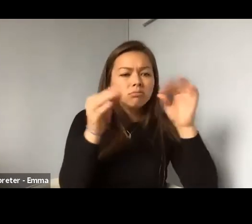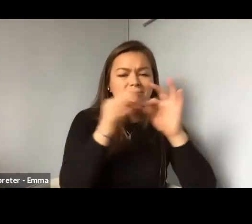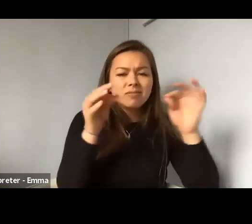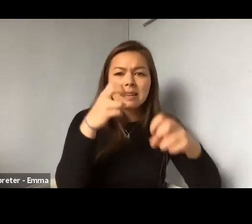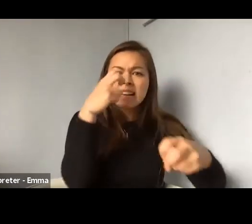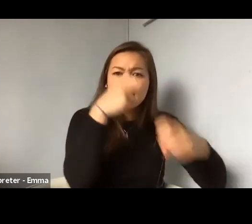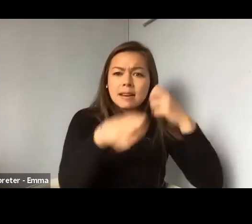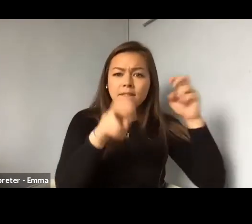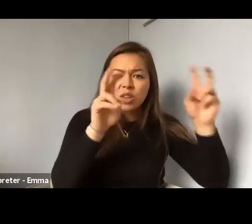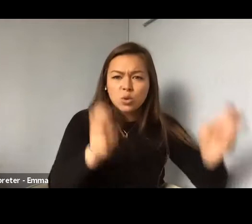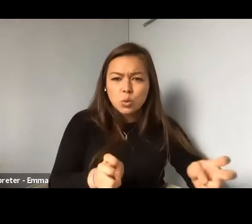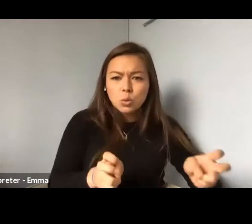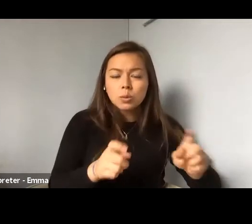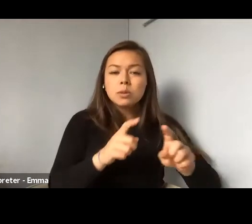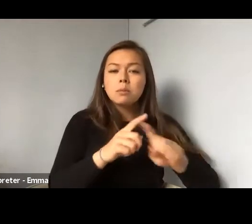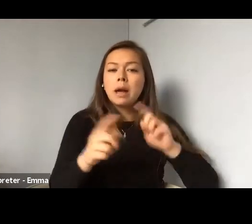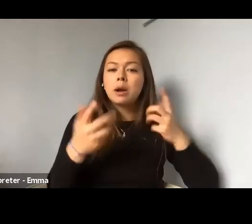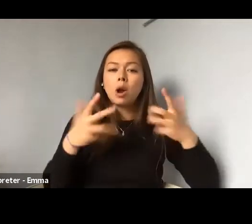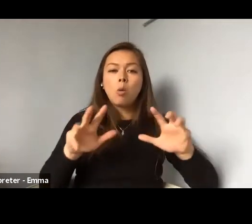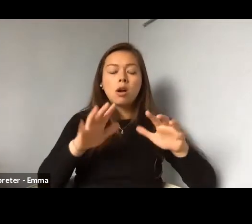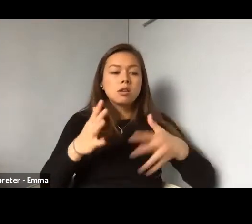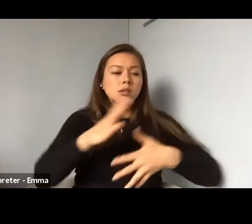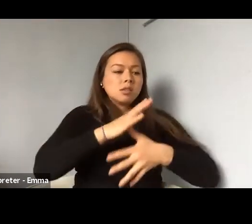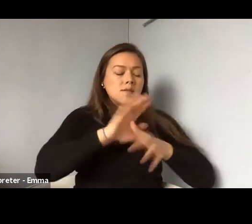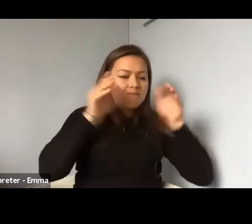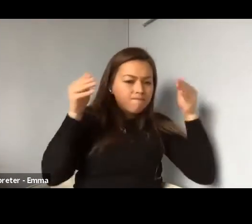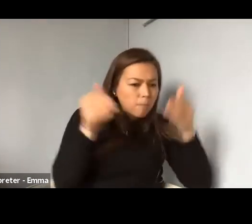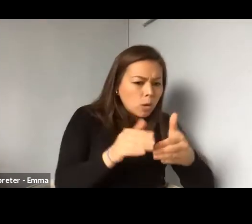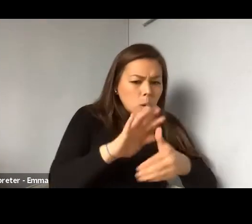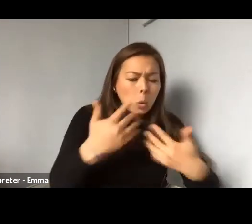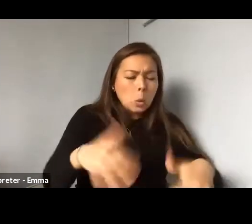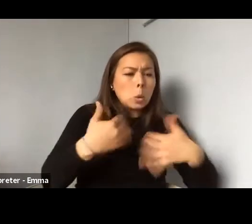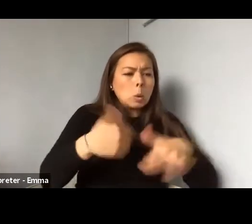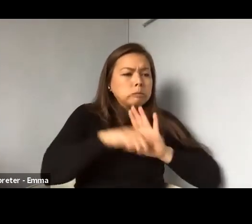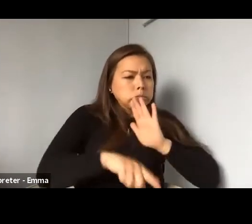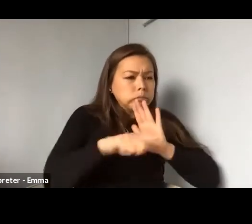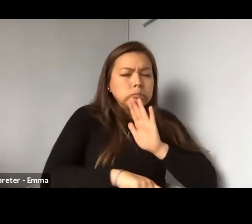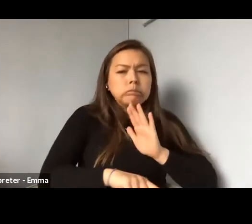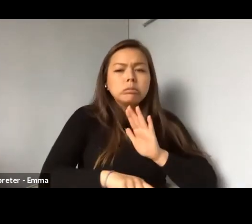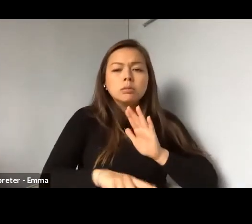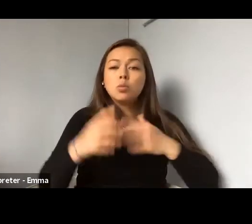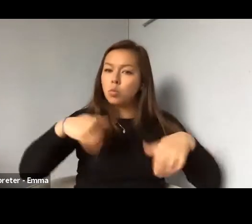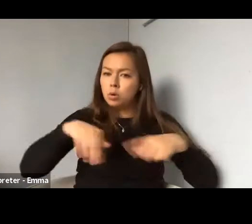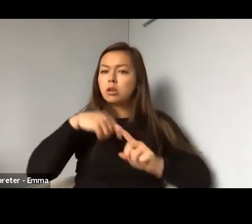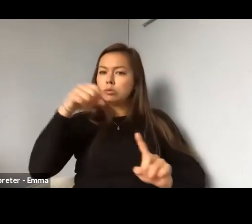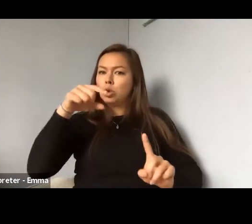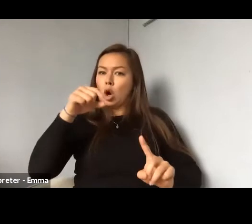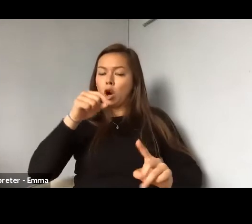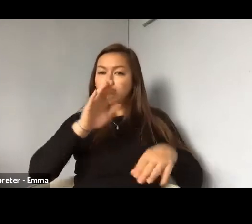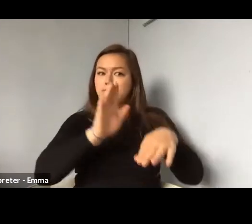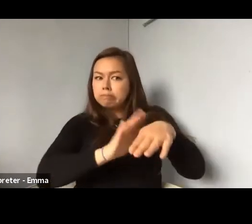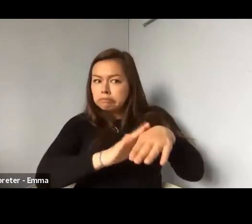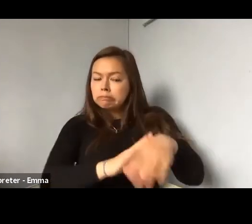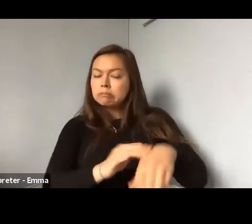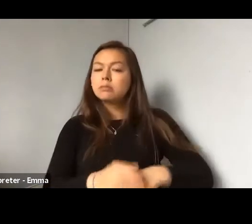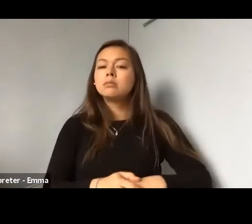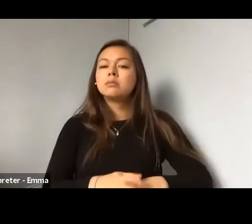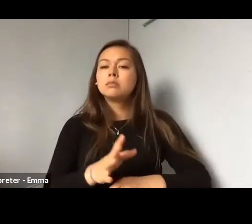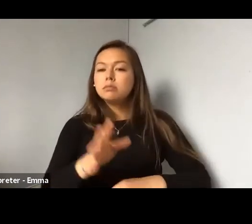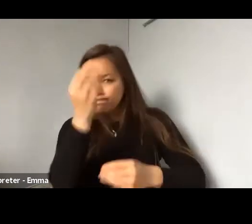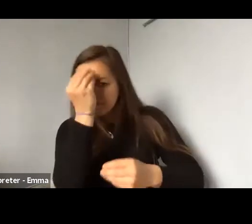hackathon. We did give trigger warnings, and we really brought up the ability to drop in or out, drop off mic, drop